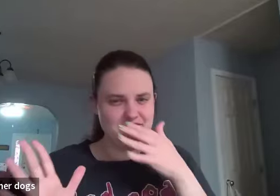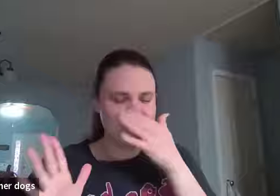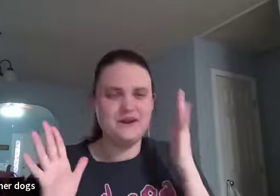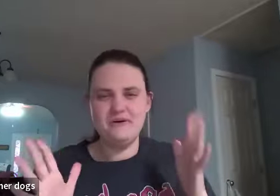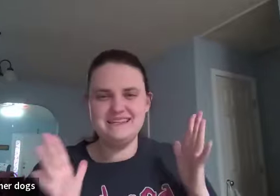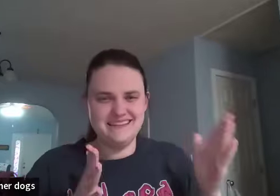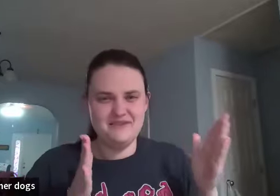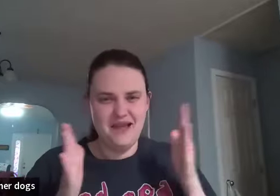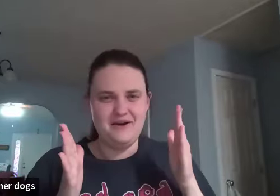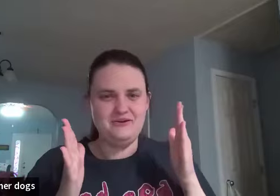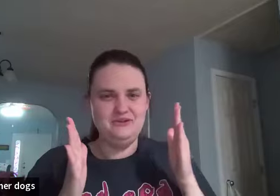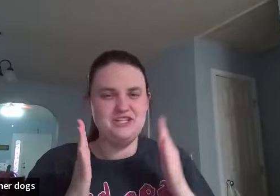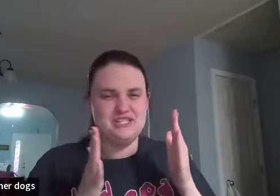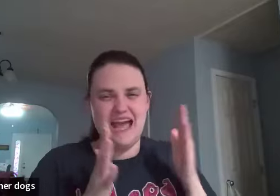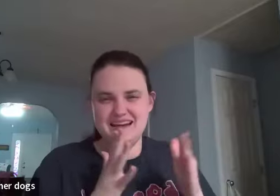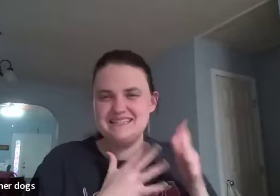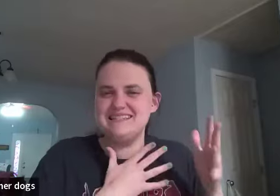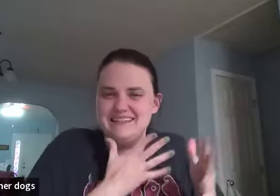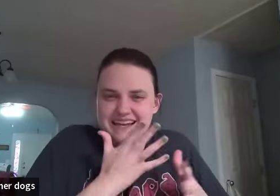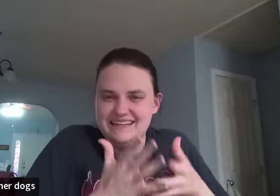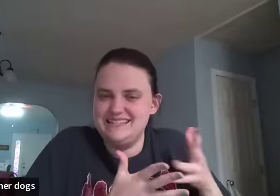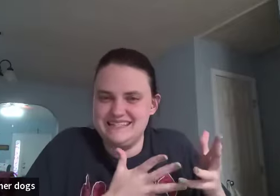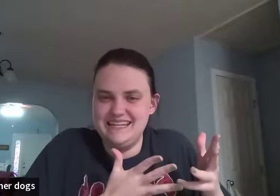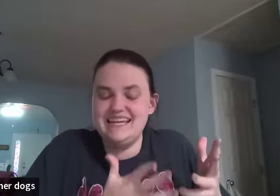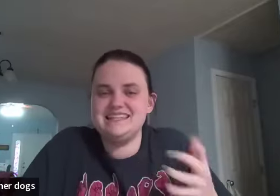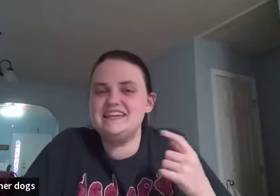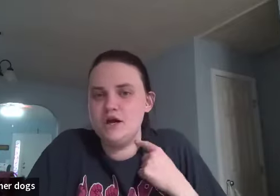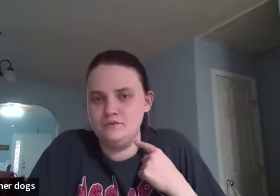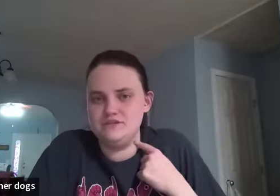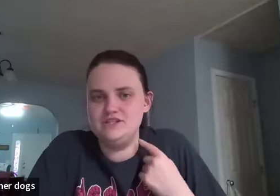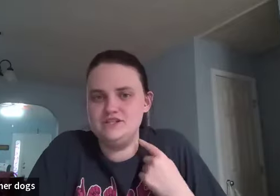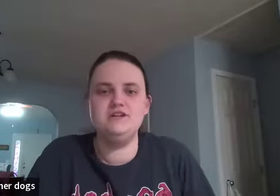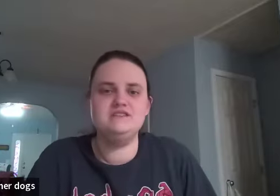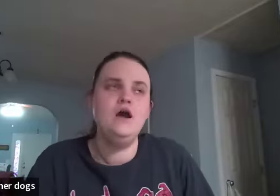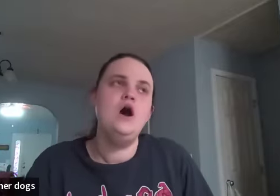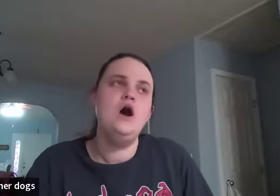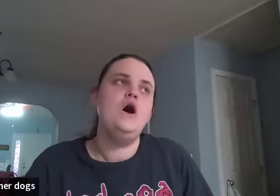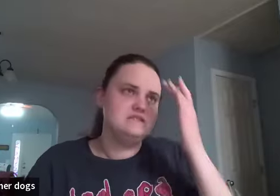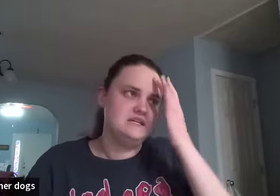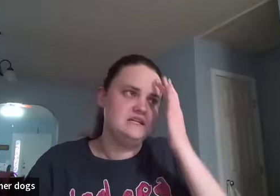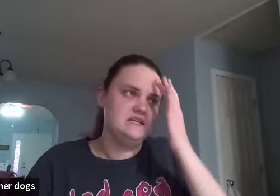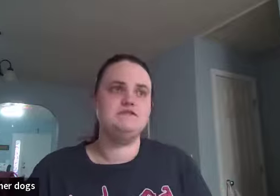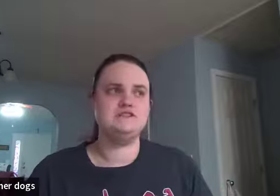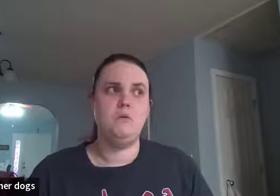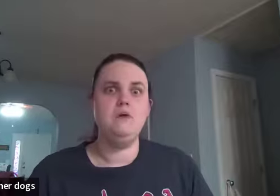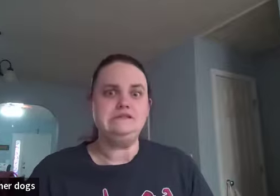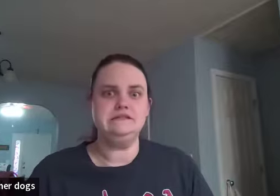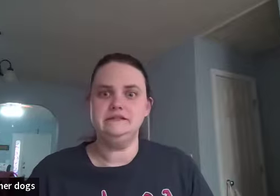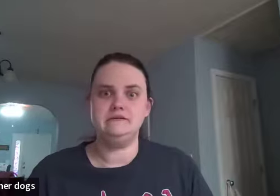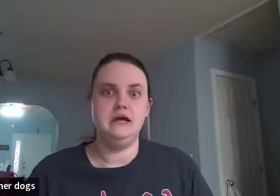about you guys, but I always love how you can just add a slight intensity. It's like tones, when you say, "Oh, I was sick yesterday" versus, "Oh, I was sick.